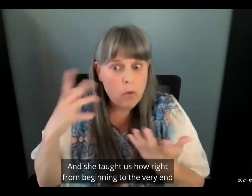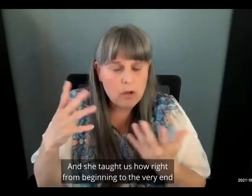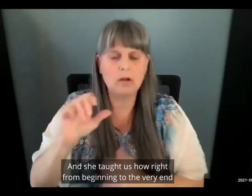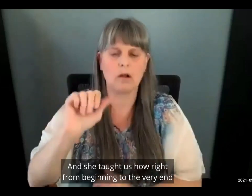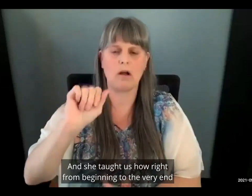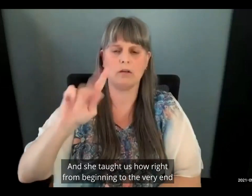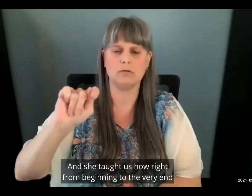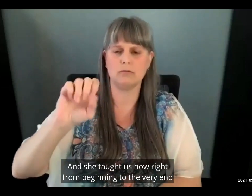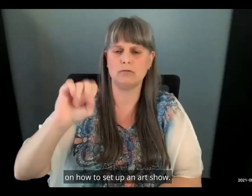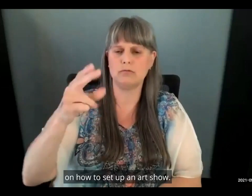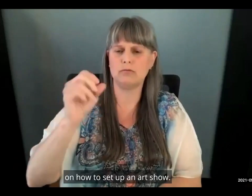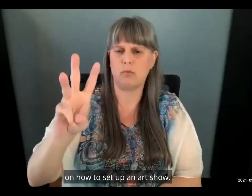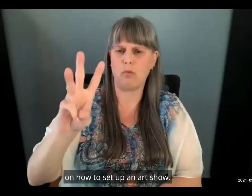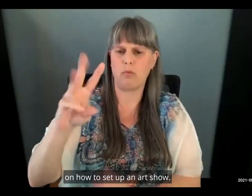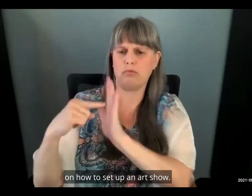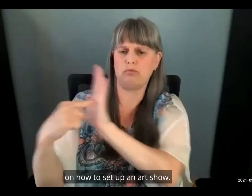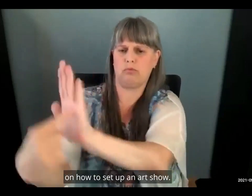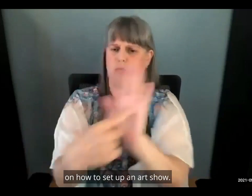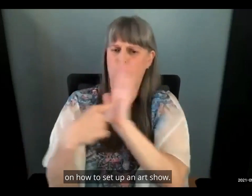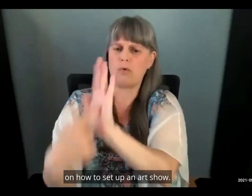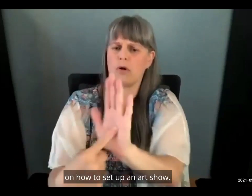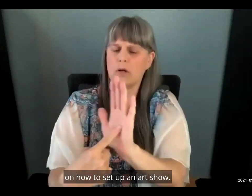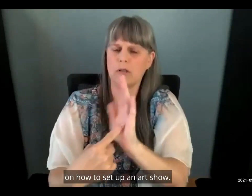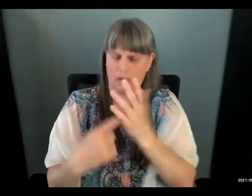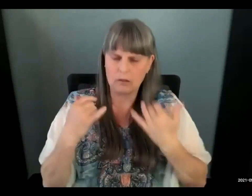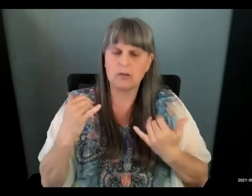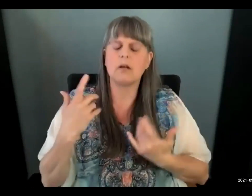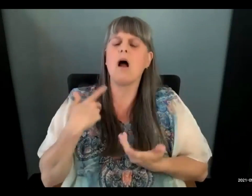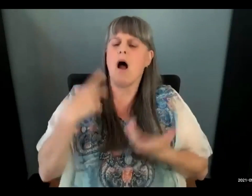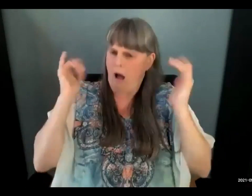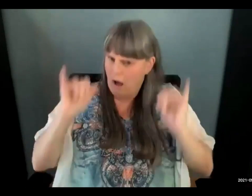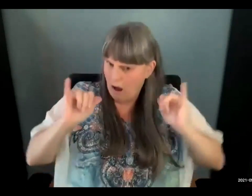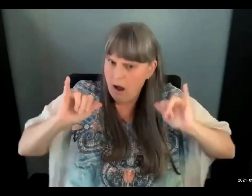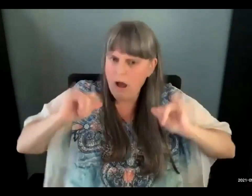from beginning to the very end, on how to set up an art show.